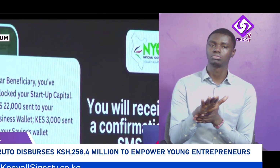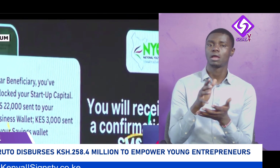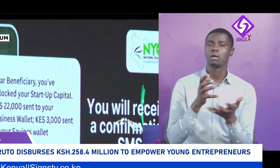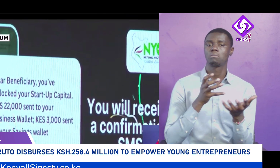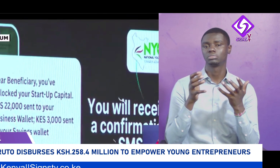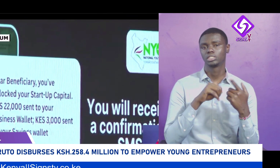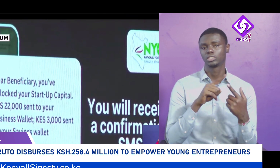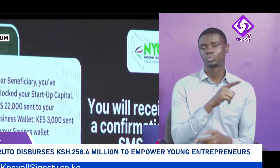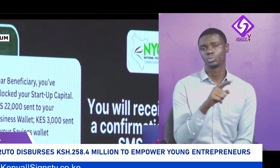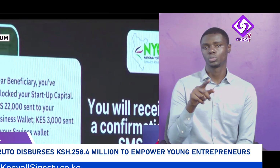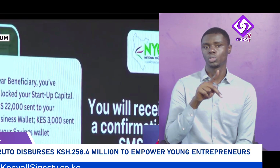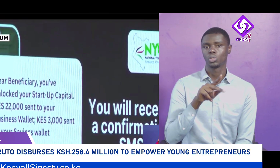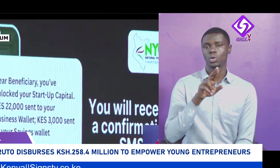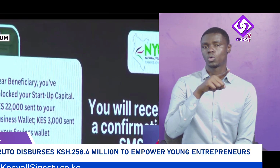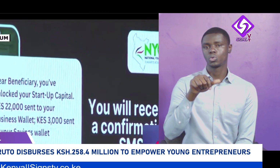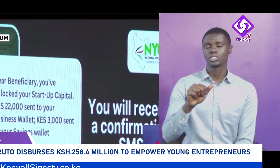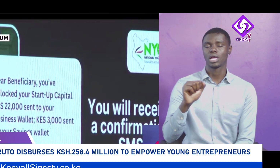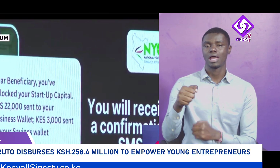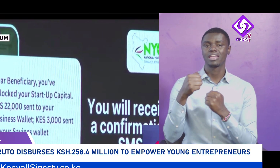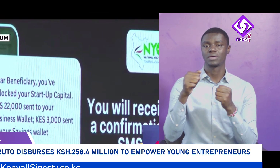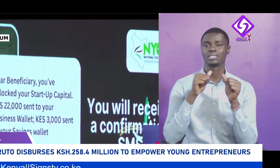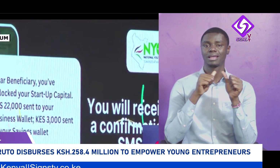Kuza, imarisha, endelesha vijana.